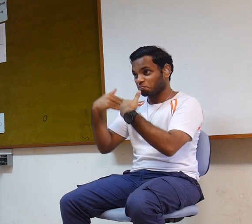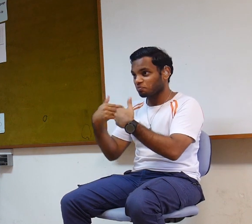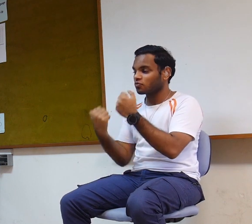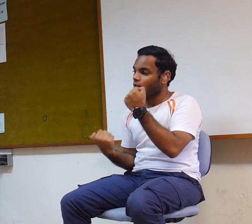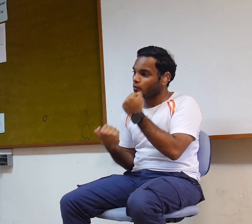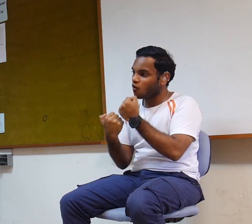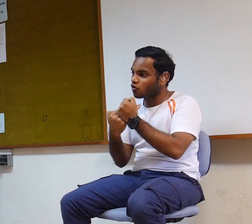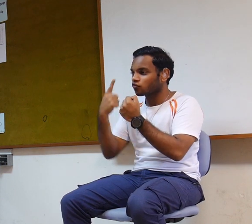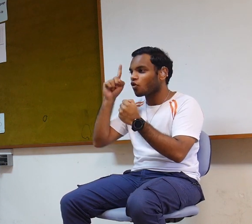if And